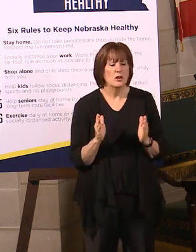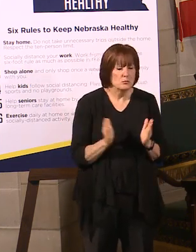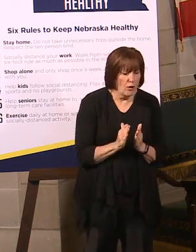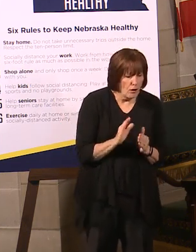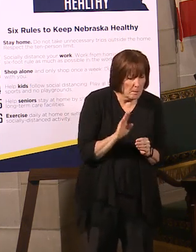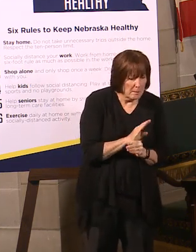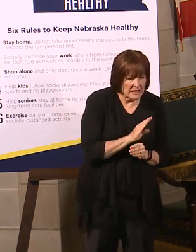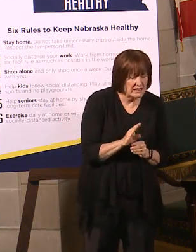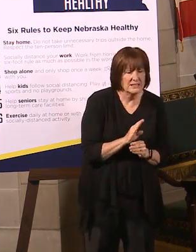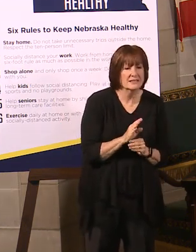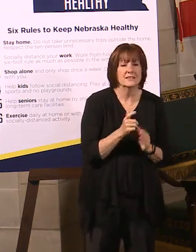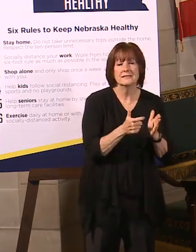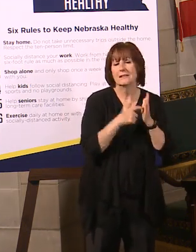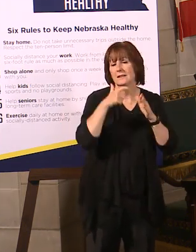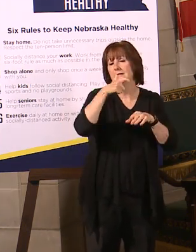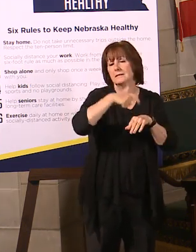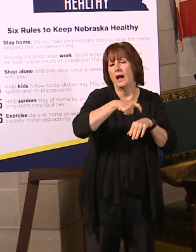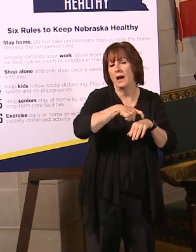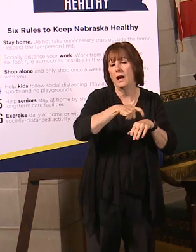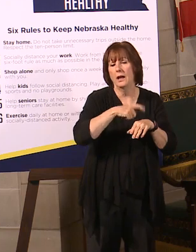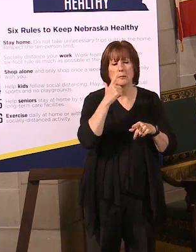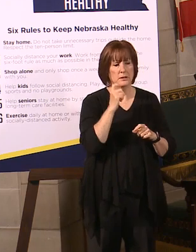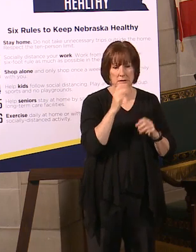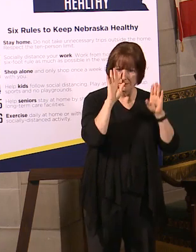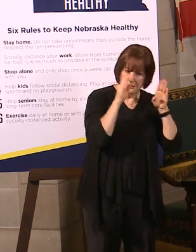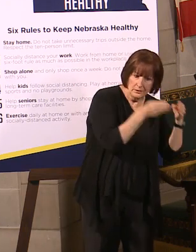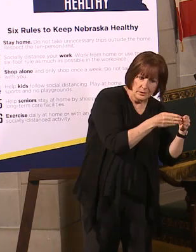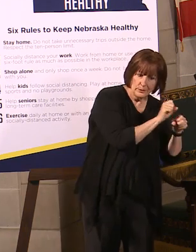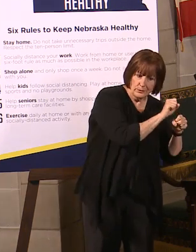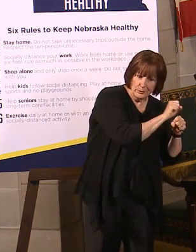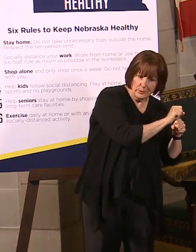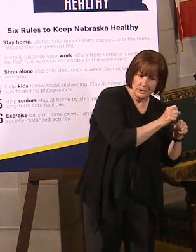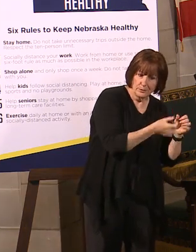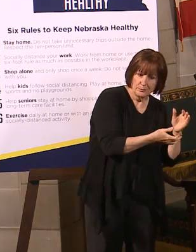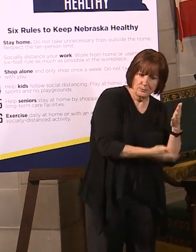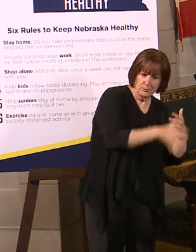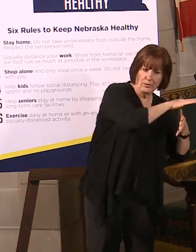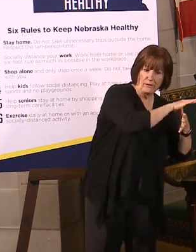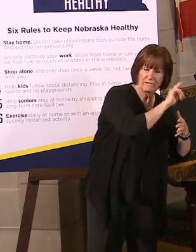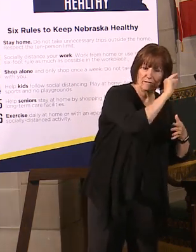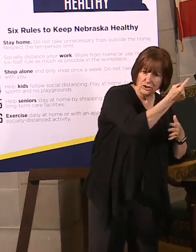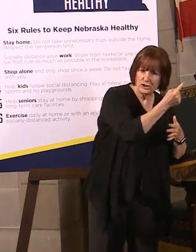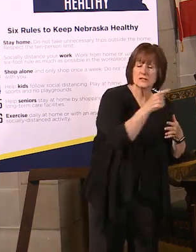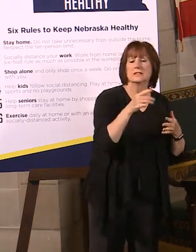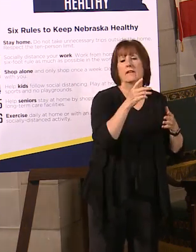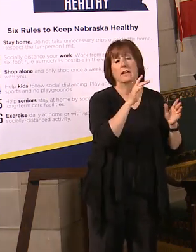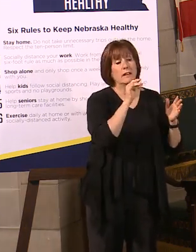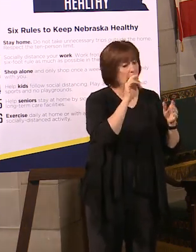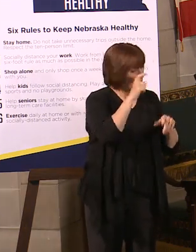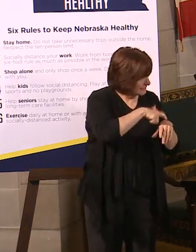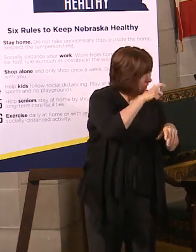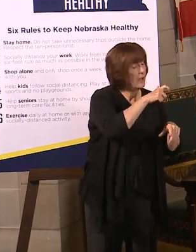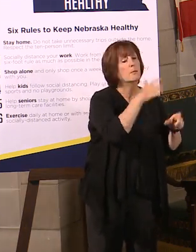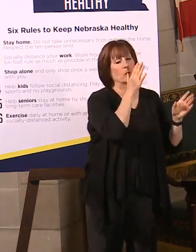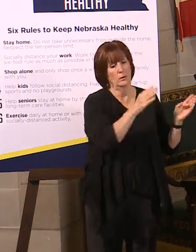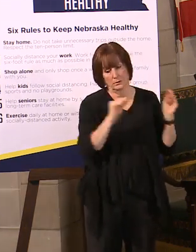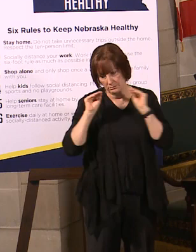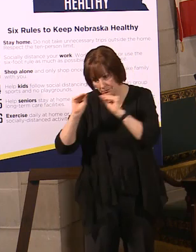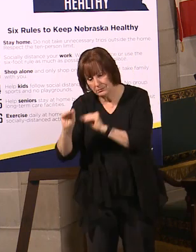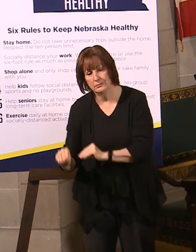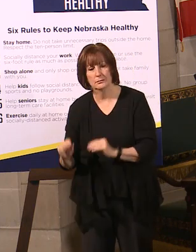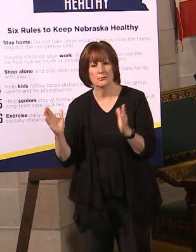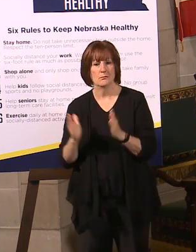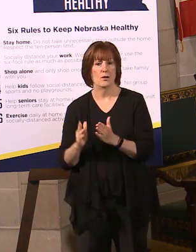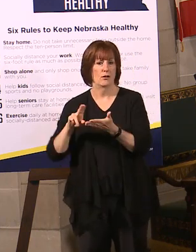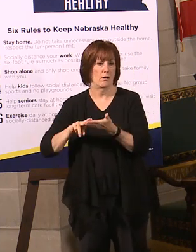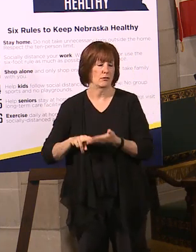time to get up there just because we're trying to do it as we get all our other work done. But yes, all that information will be up there. So again, all the contracts for the state are